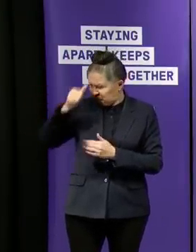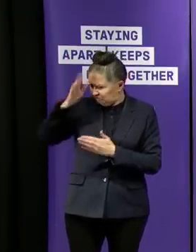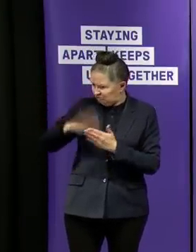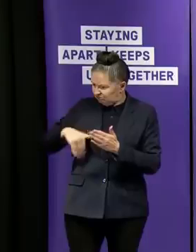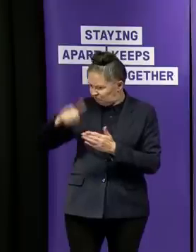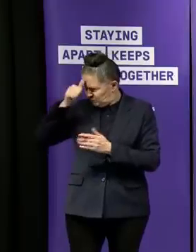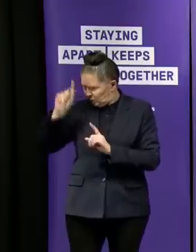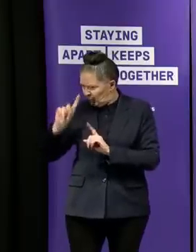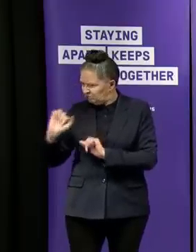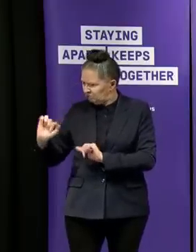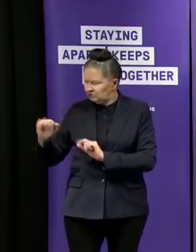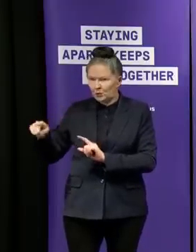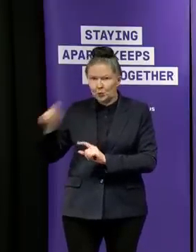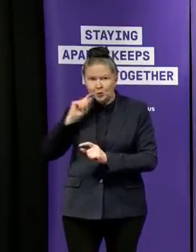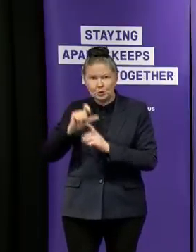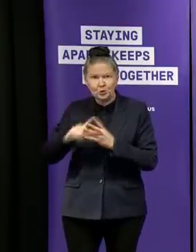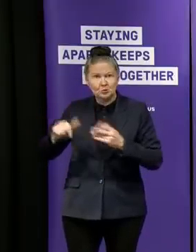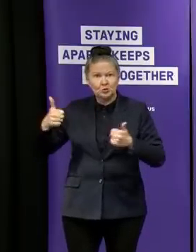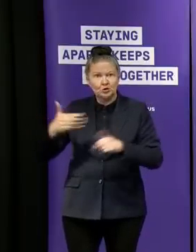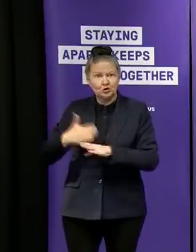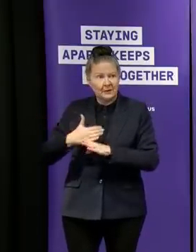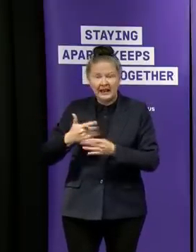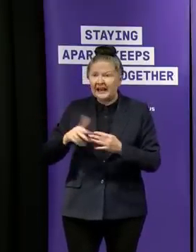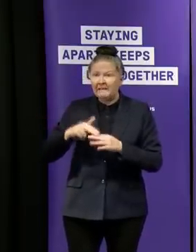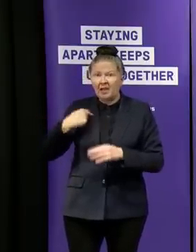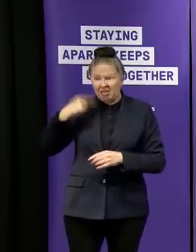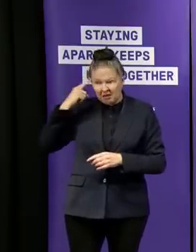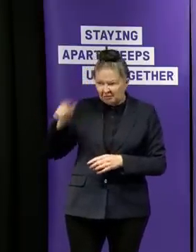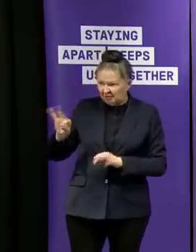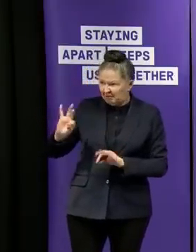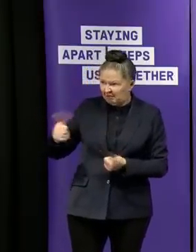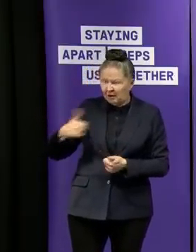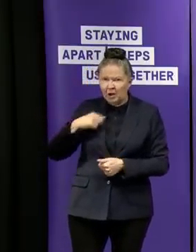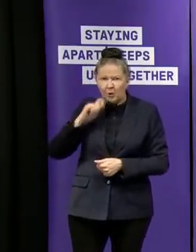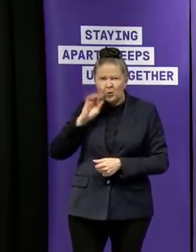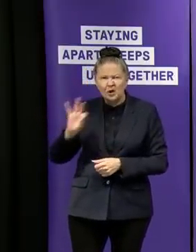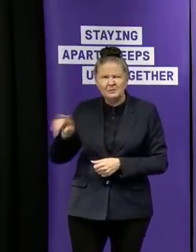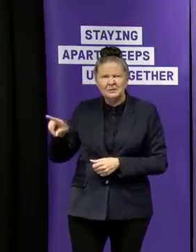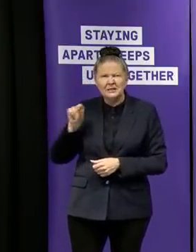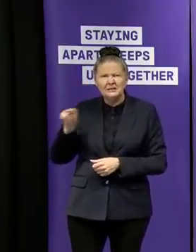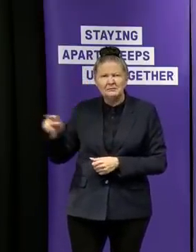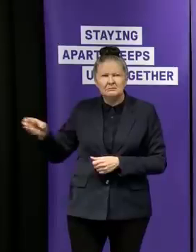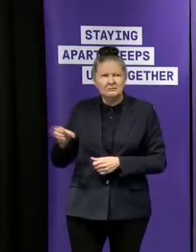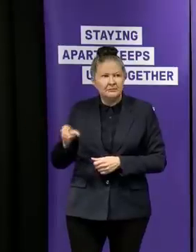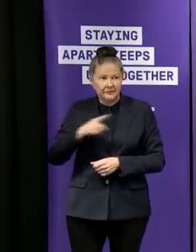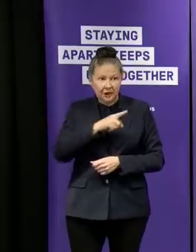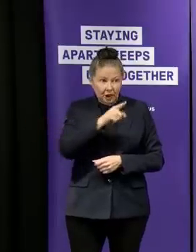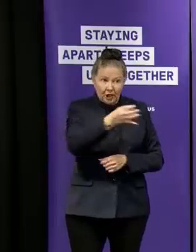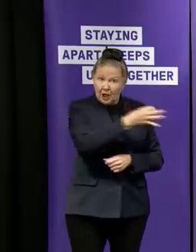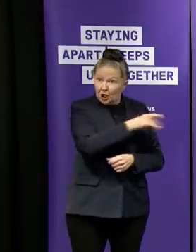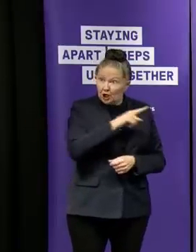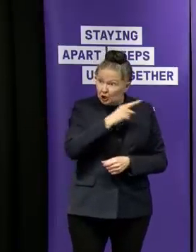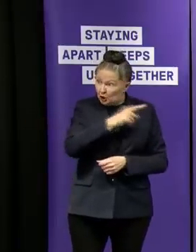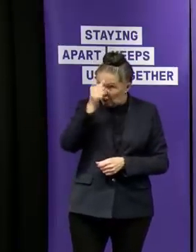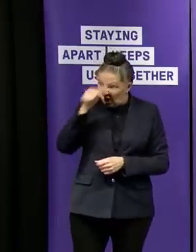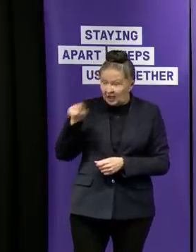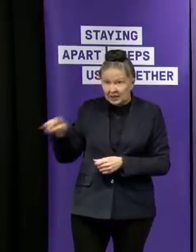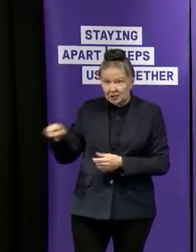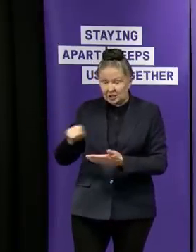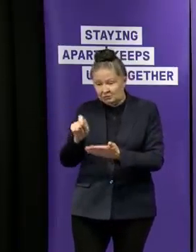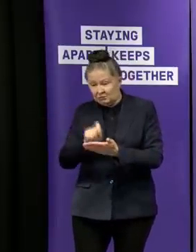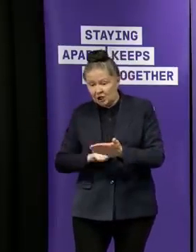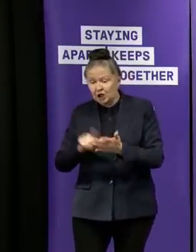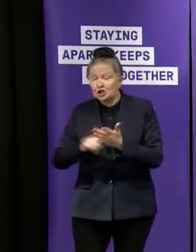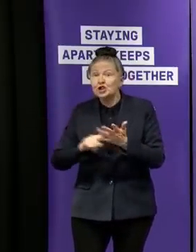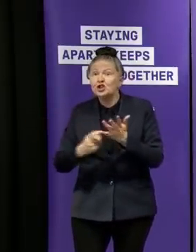that I think will do an outstanding job. If I didn't think that, then I wouldn't have appointed him. You know, you started out as a journalist. And I make no judgment